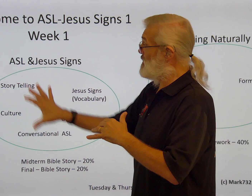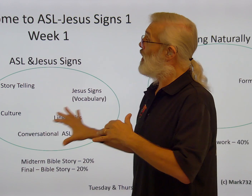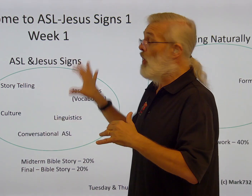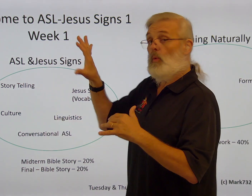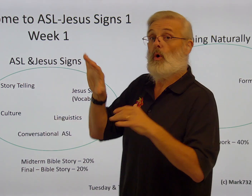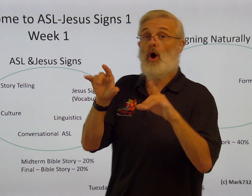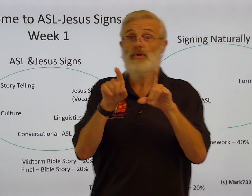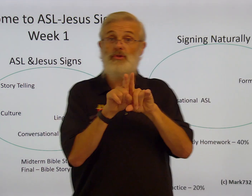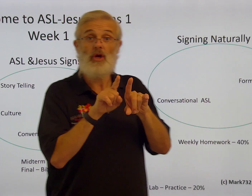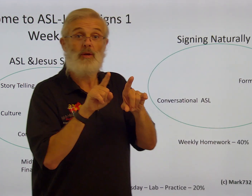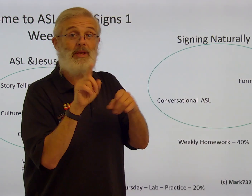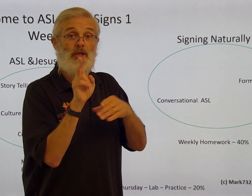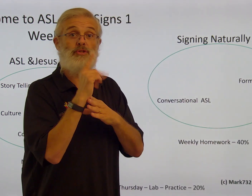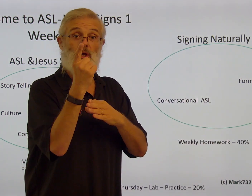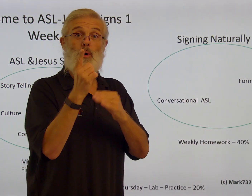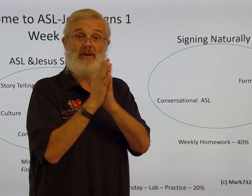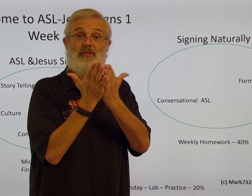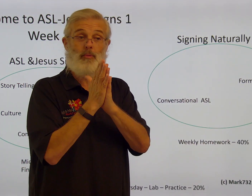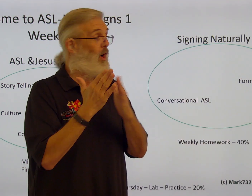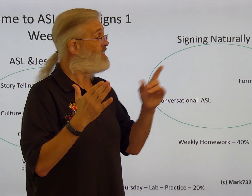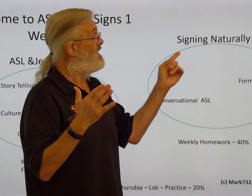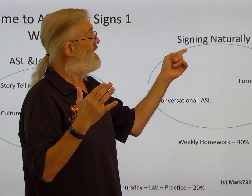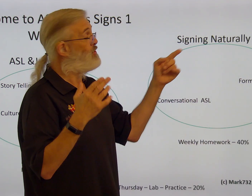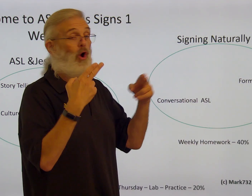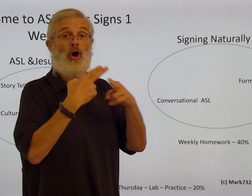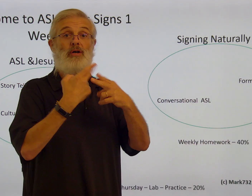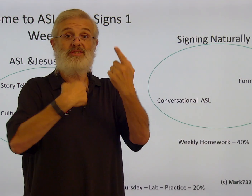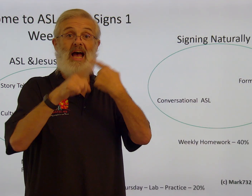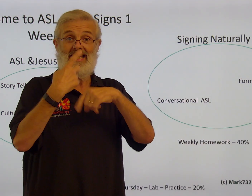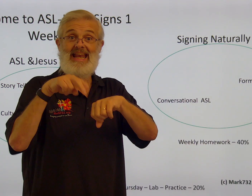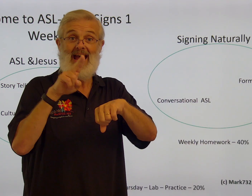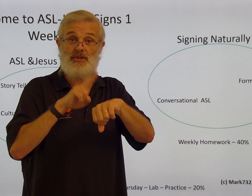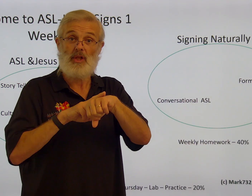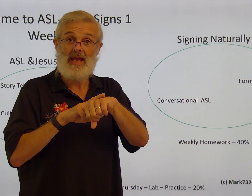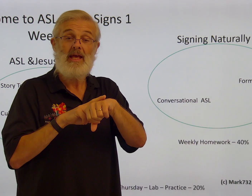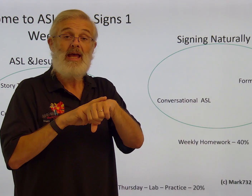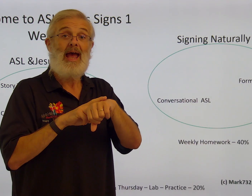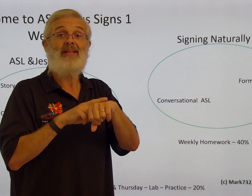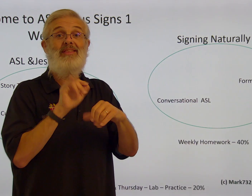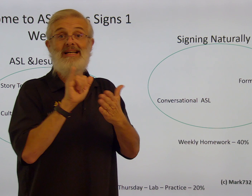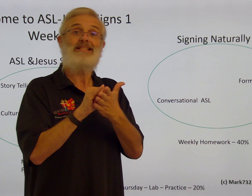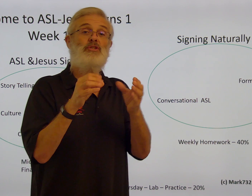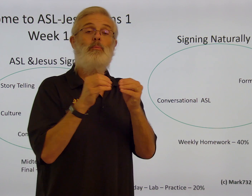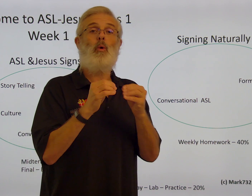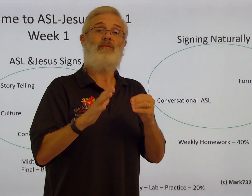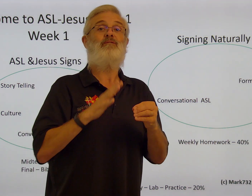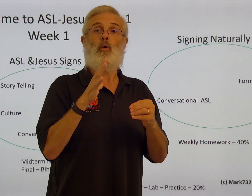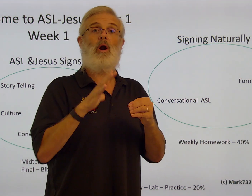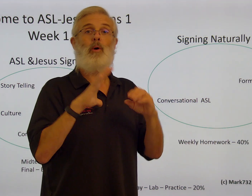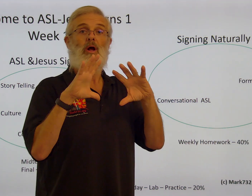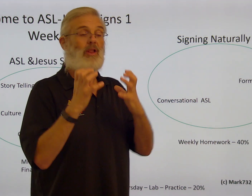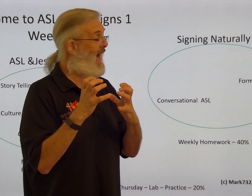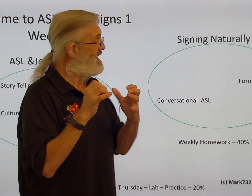this, we're also going to be using one of the books. It's called Signing Naturally. And this is a more formal class